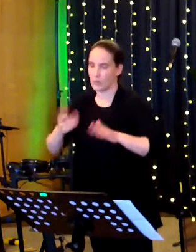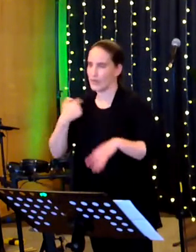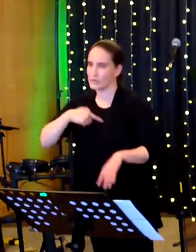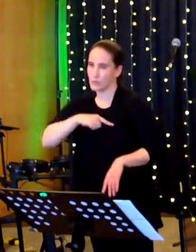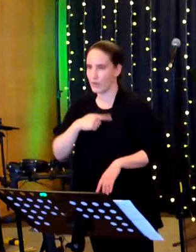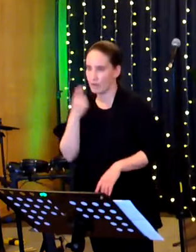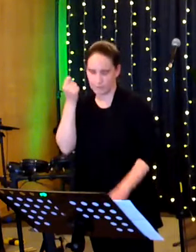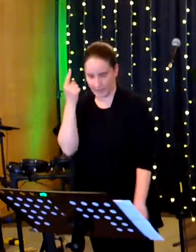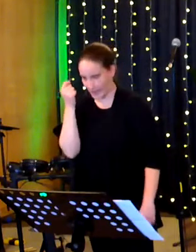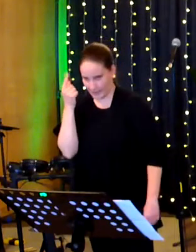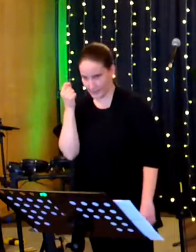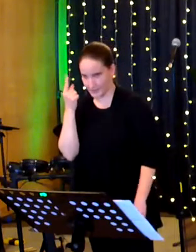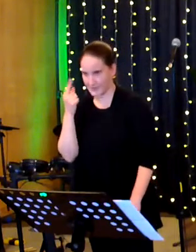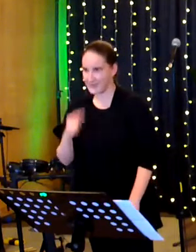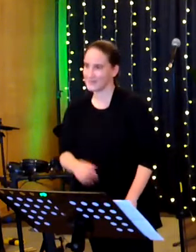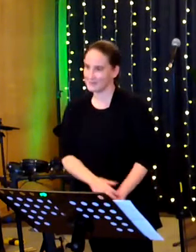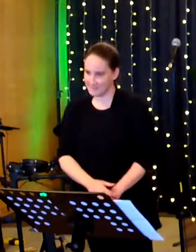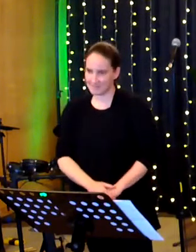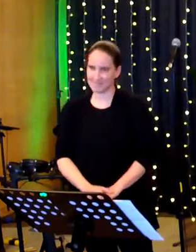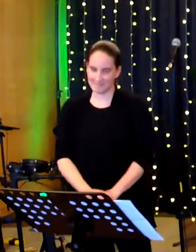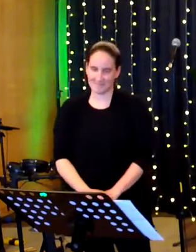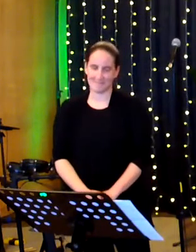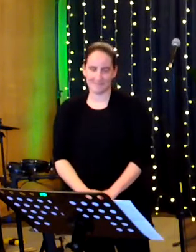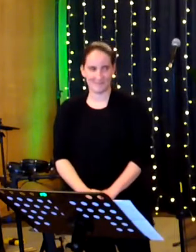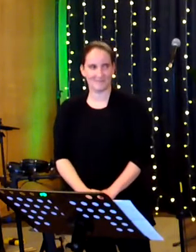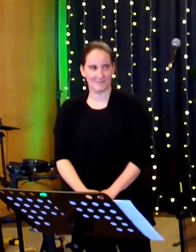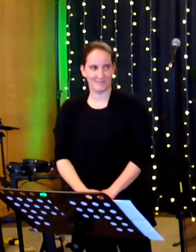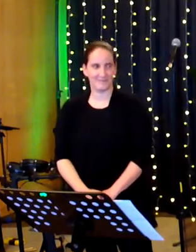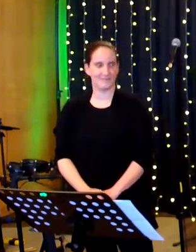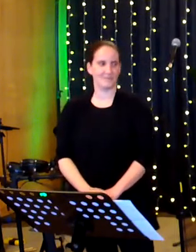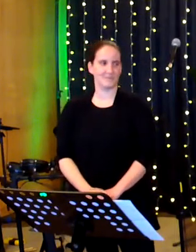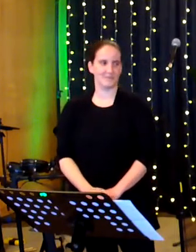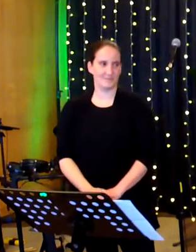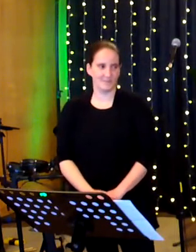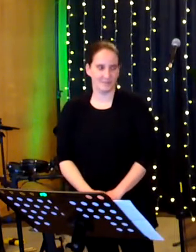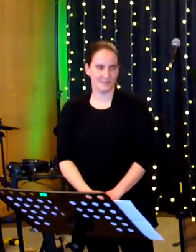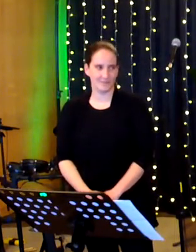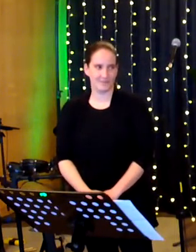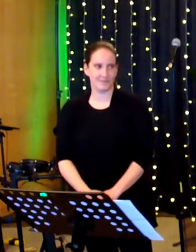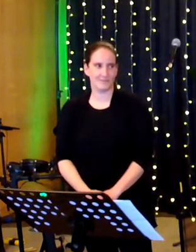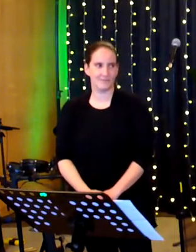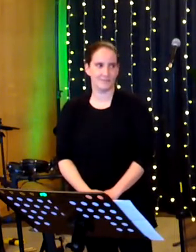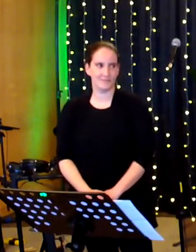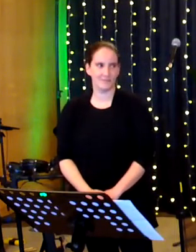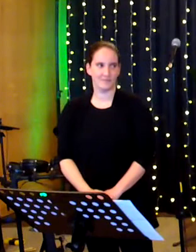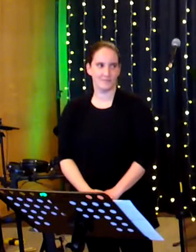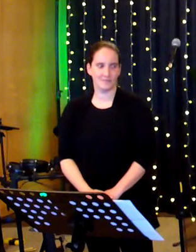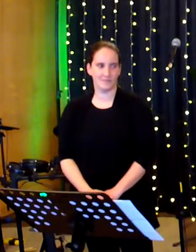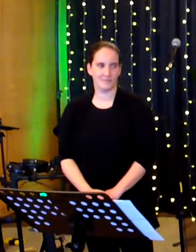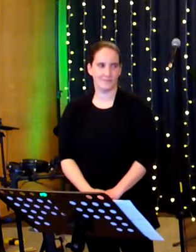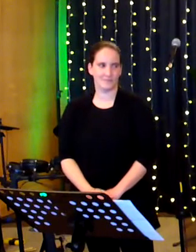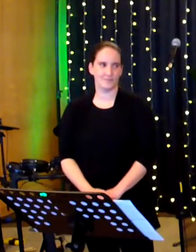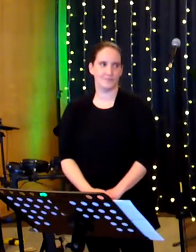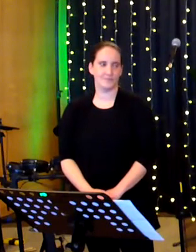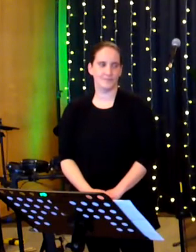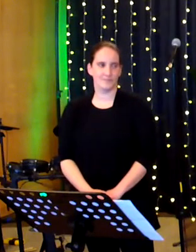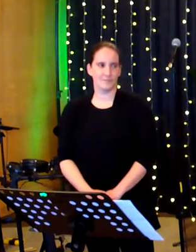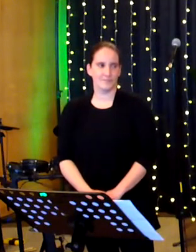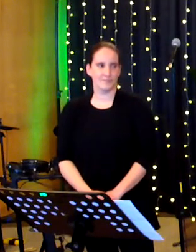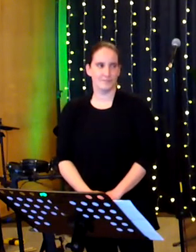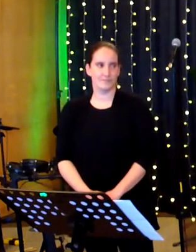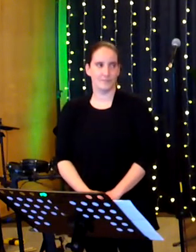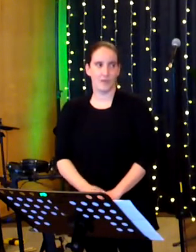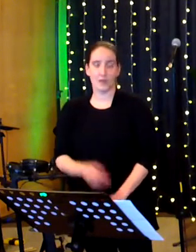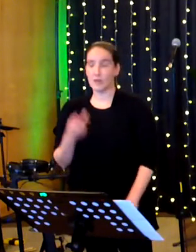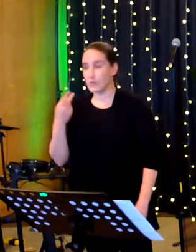There is far more at work in the supernatural, in the spiritual realm, than here in the earthly realm.